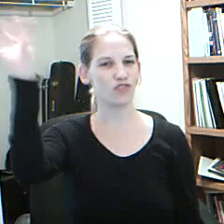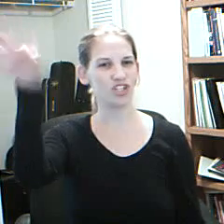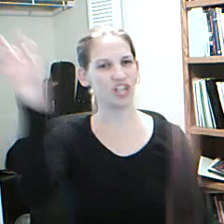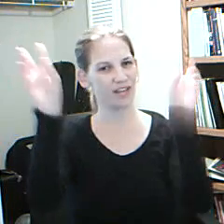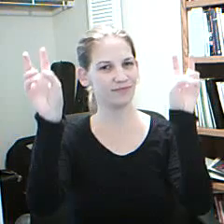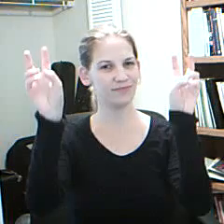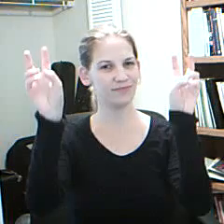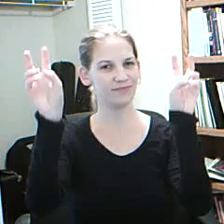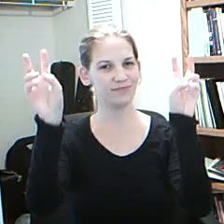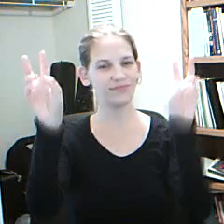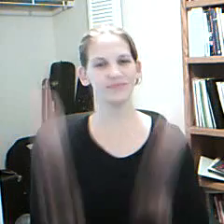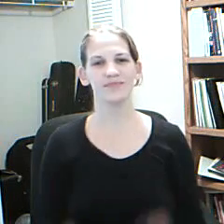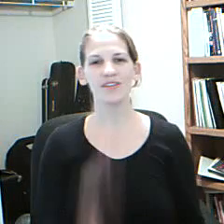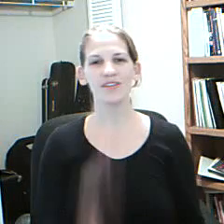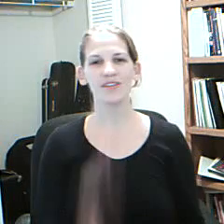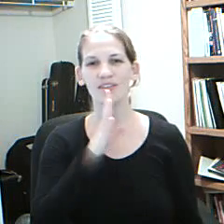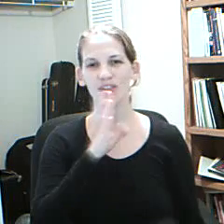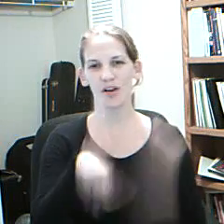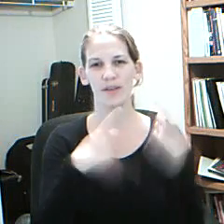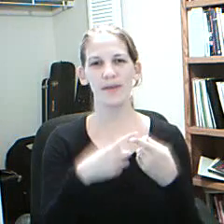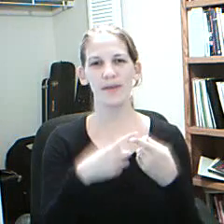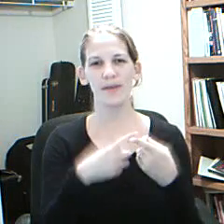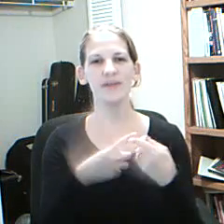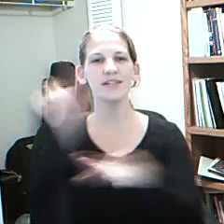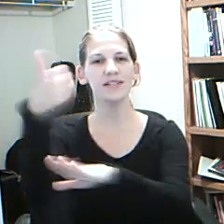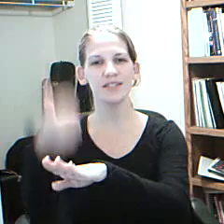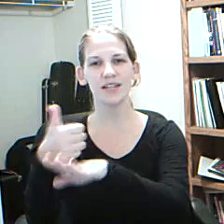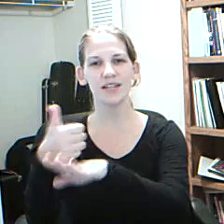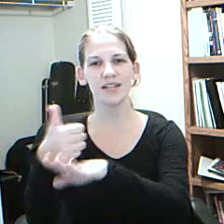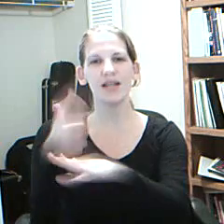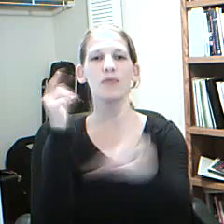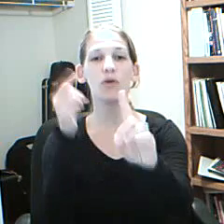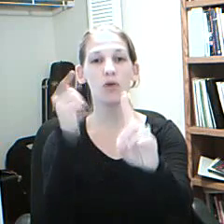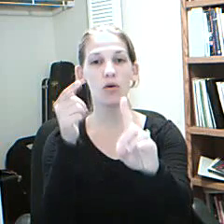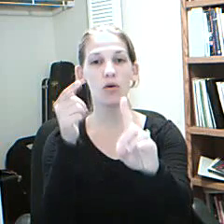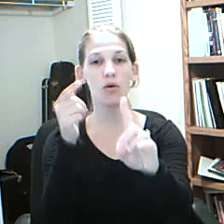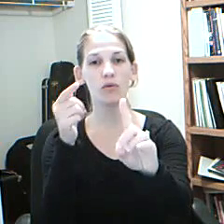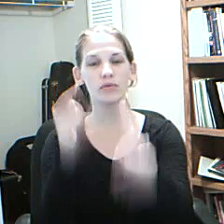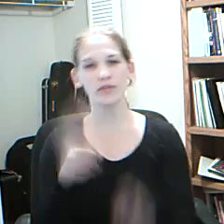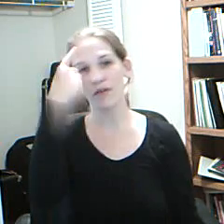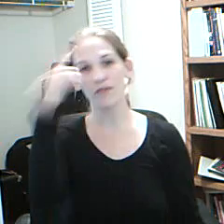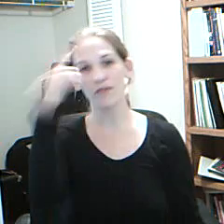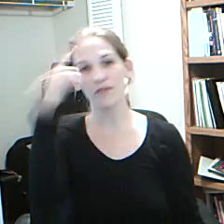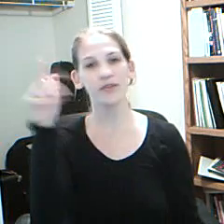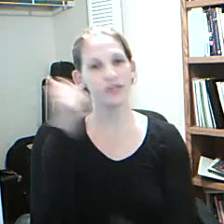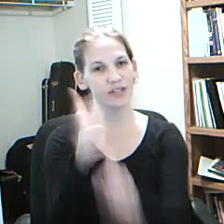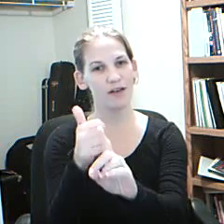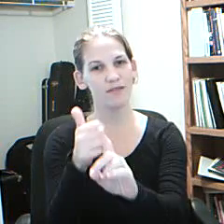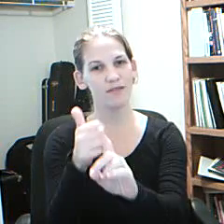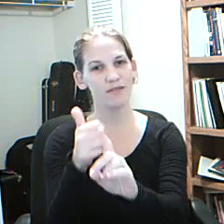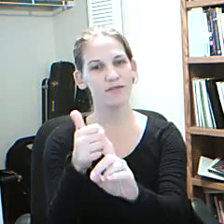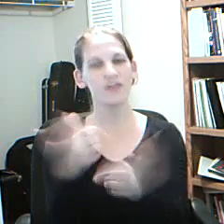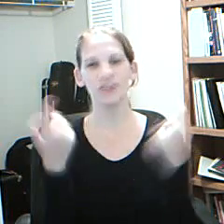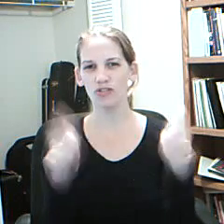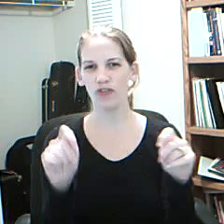setting standards for yourself and trying to accomplish the greatness that's within you. So yesterday, actually, I